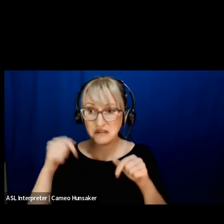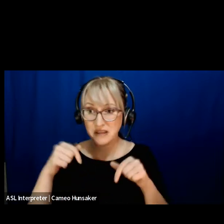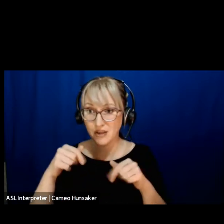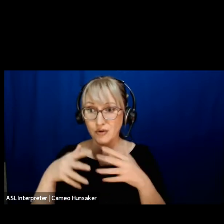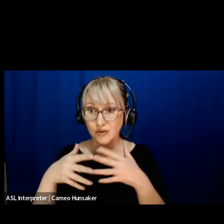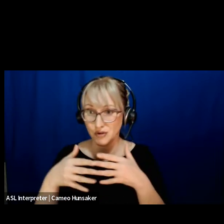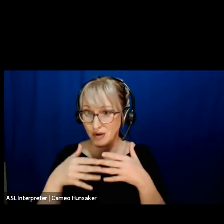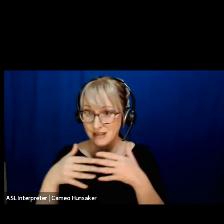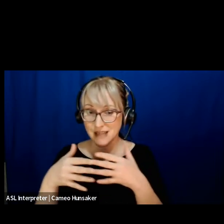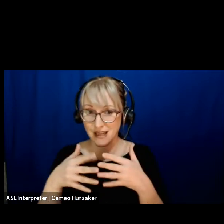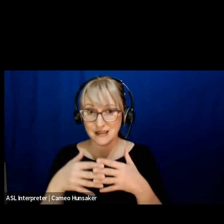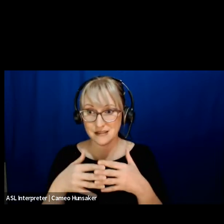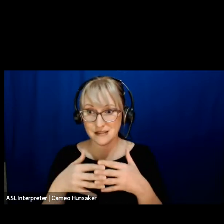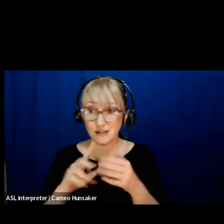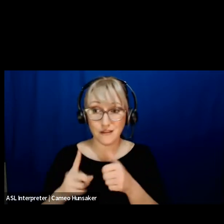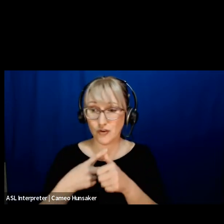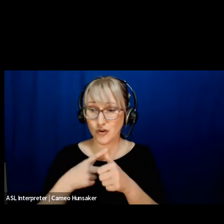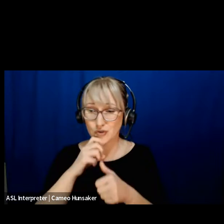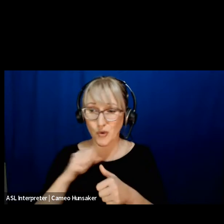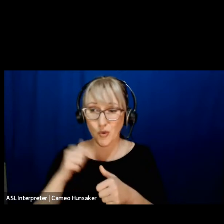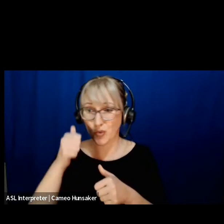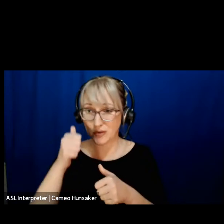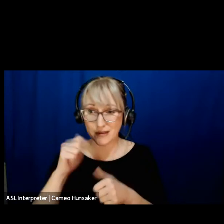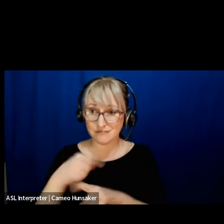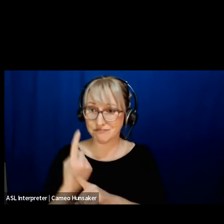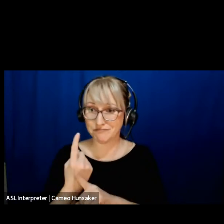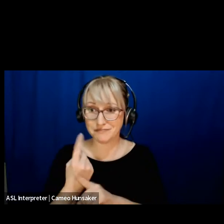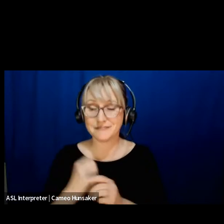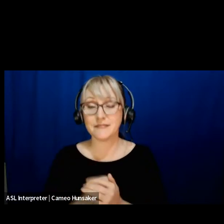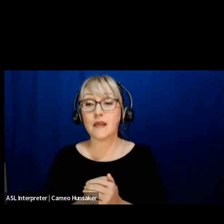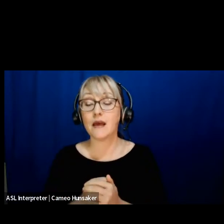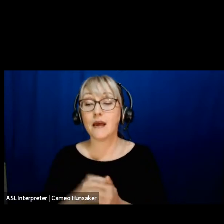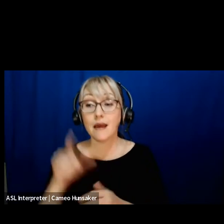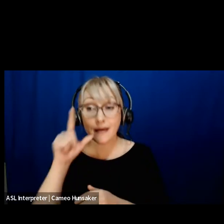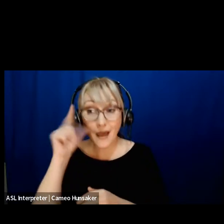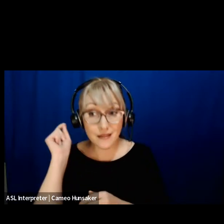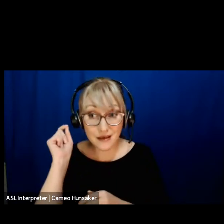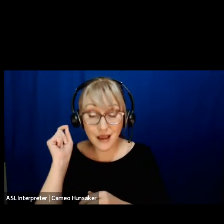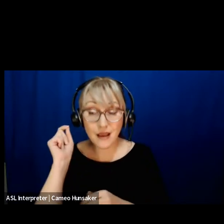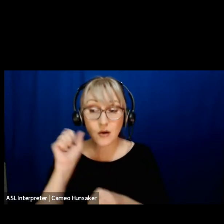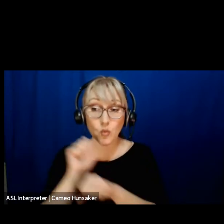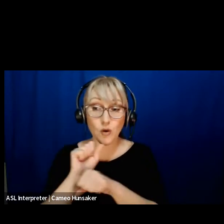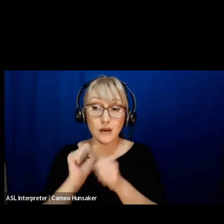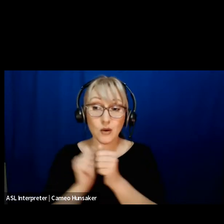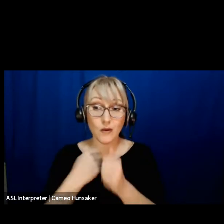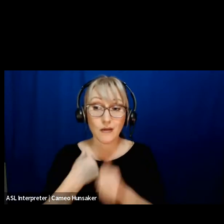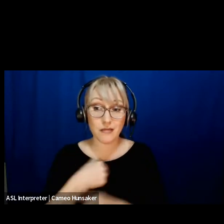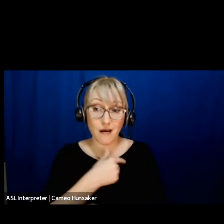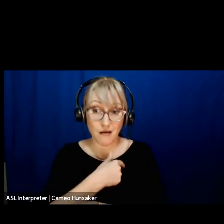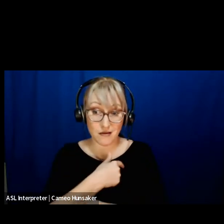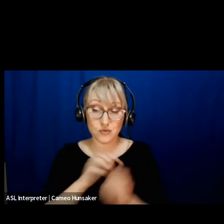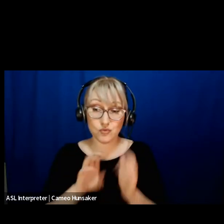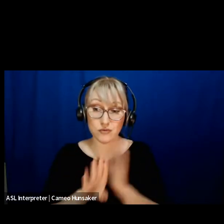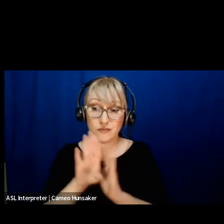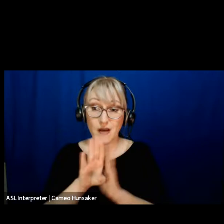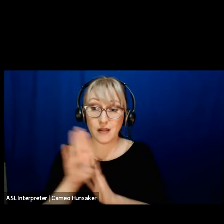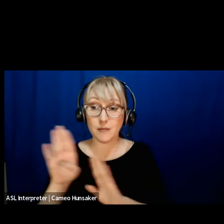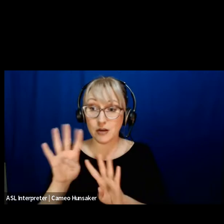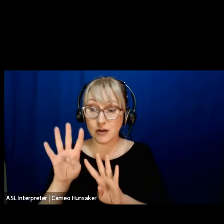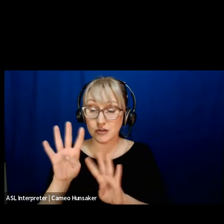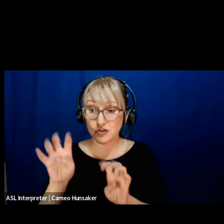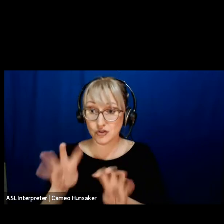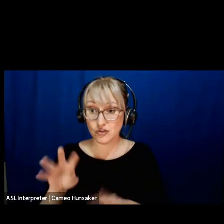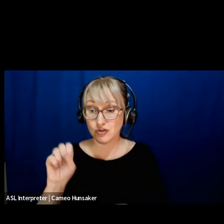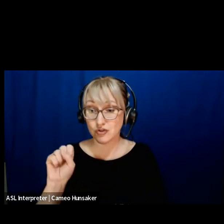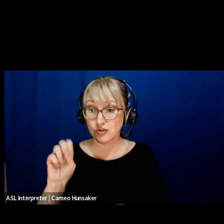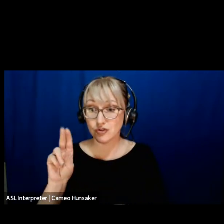United States, the first and oldest. And Gallaudet is working with us on developing a survey for